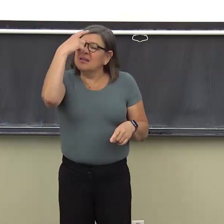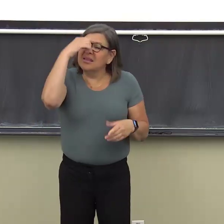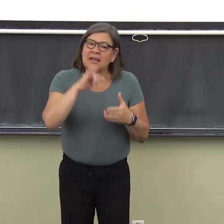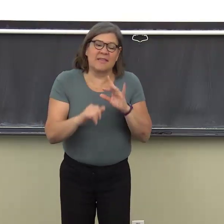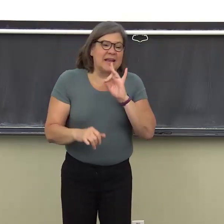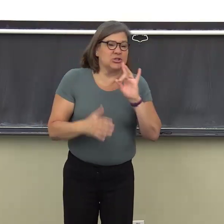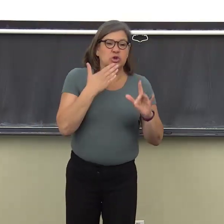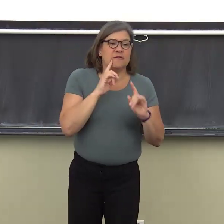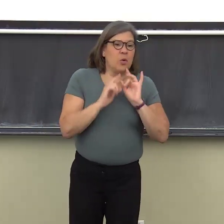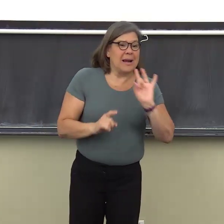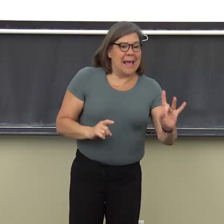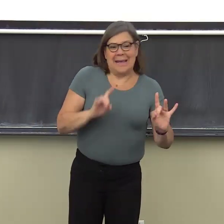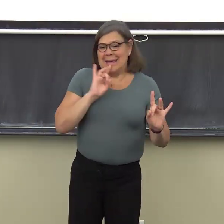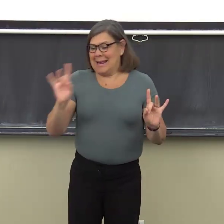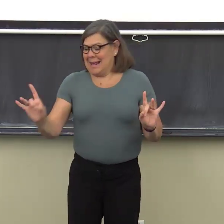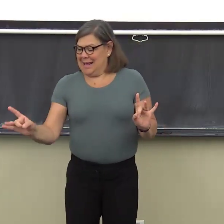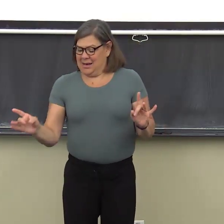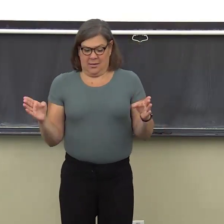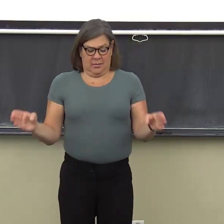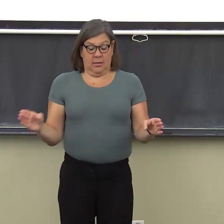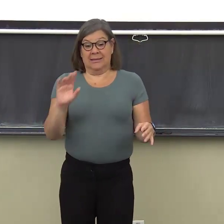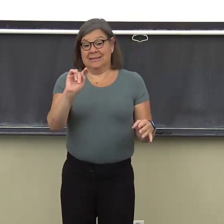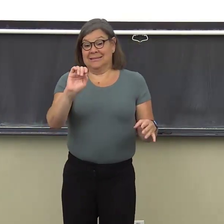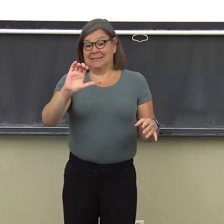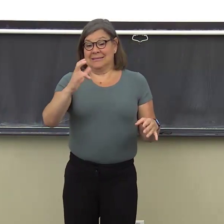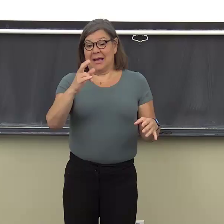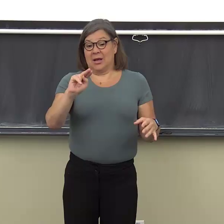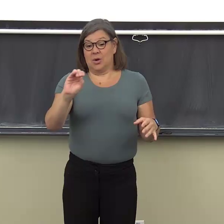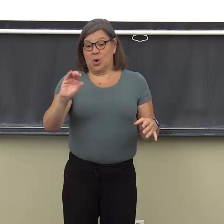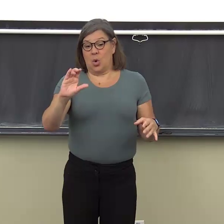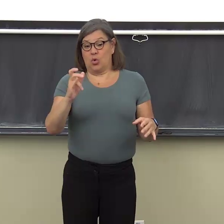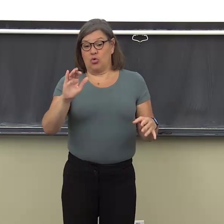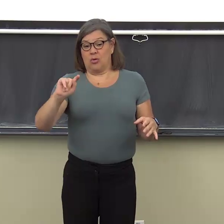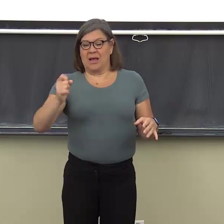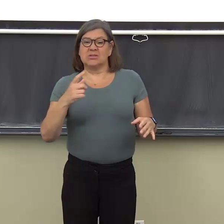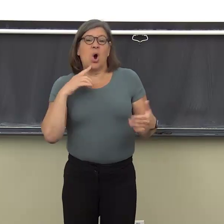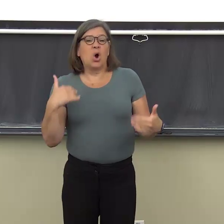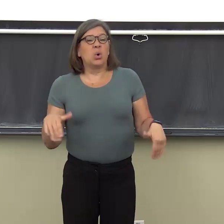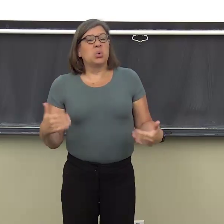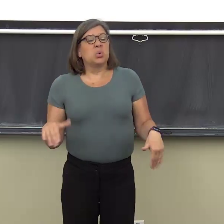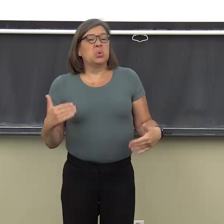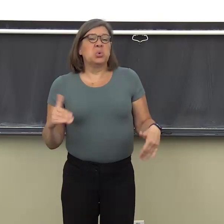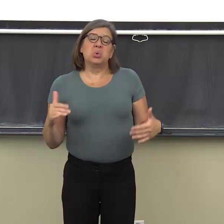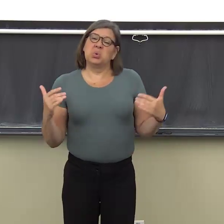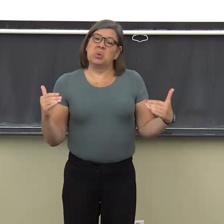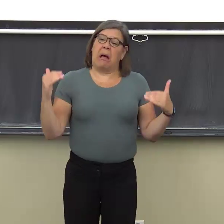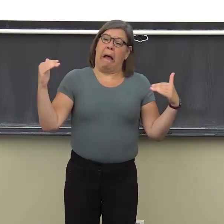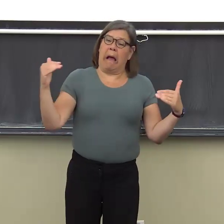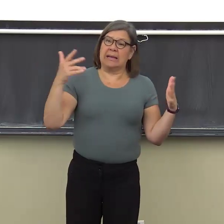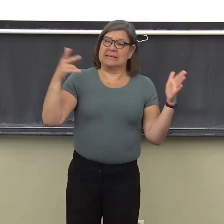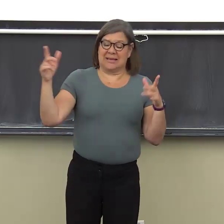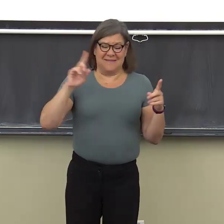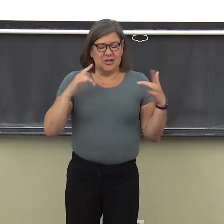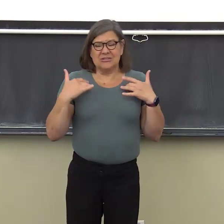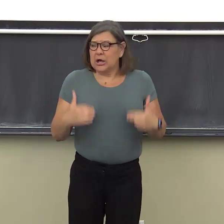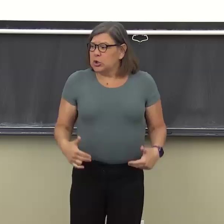I have seen this in practice, and I can say it, that technocrats are of the highest order in urban planning, even though it all sounds very human, and